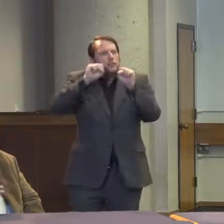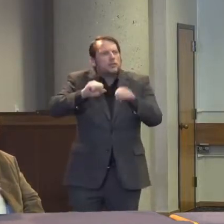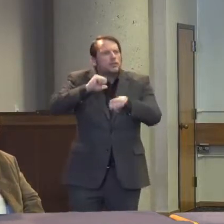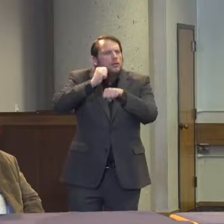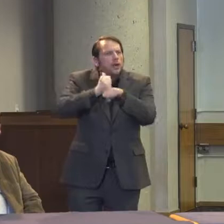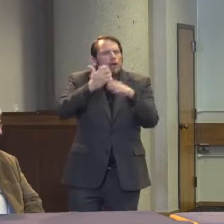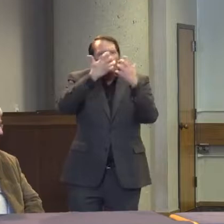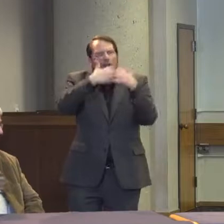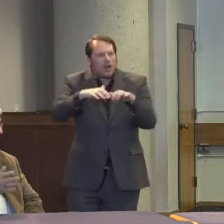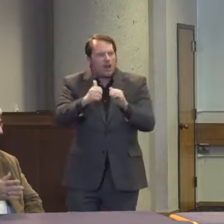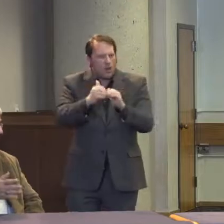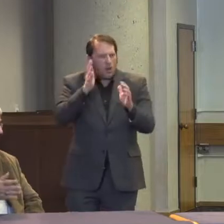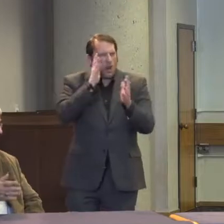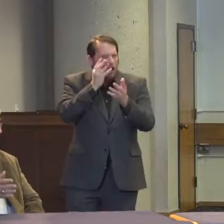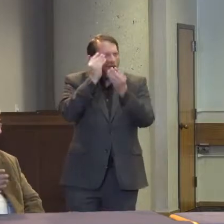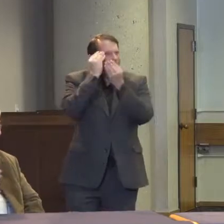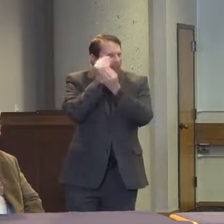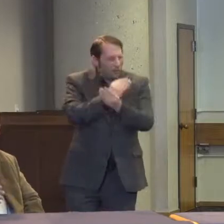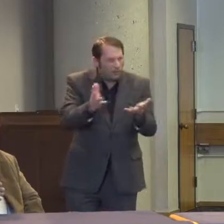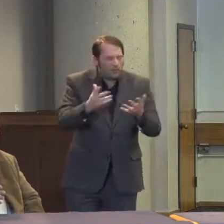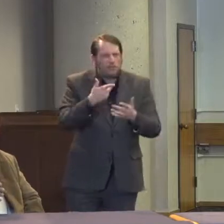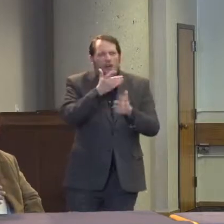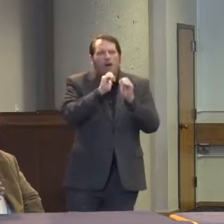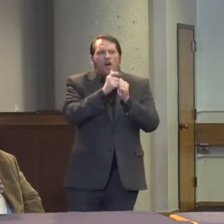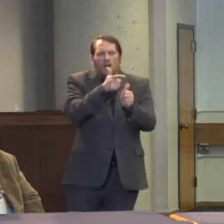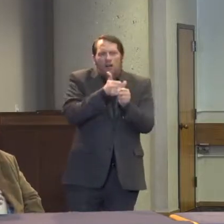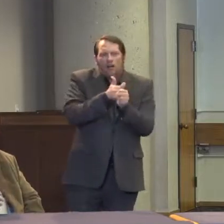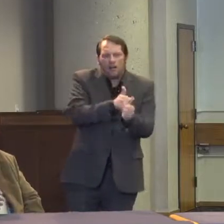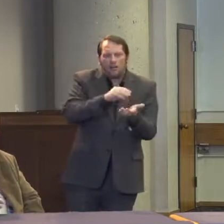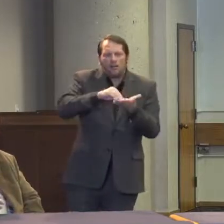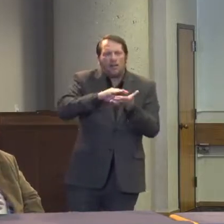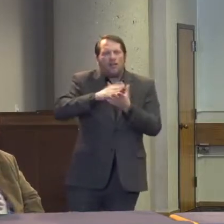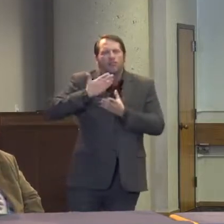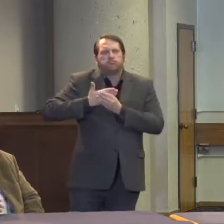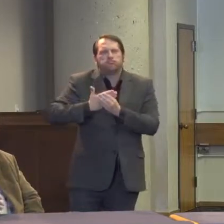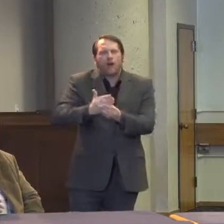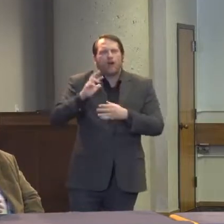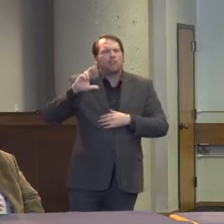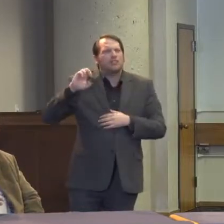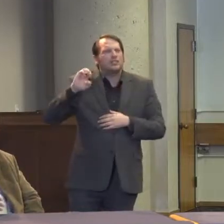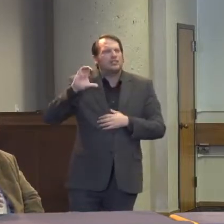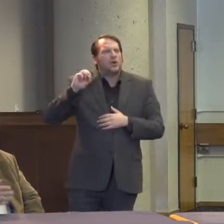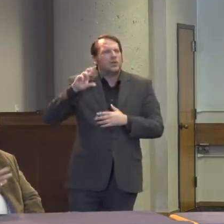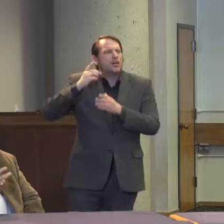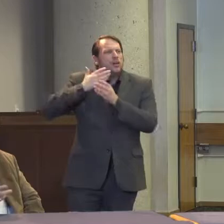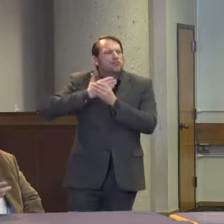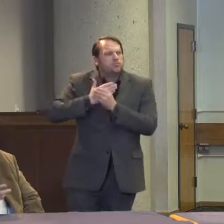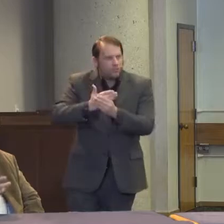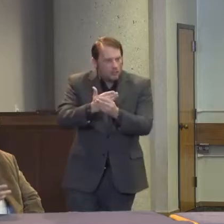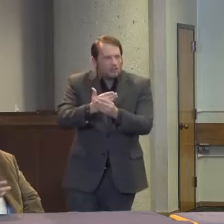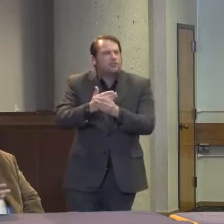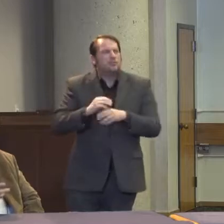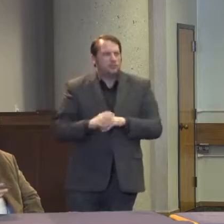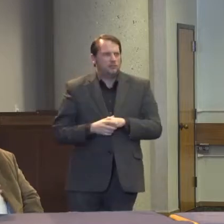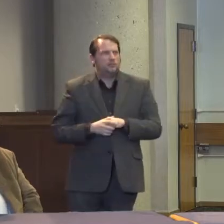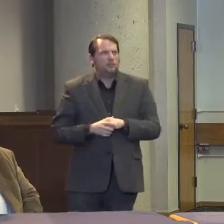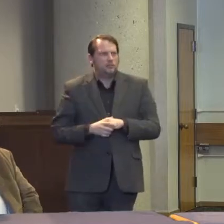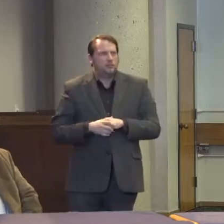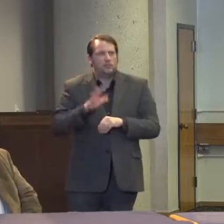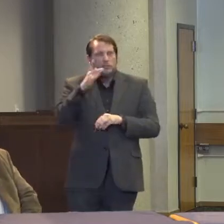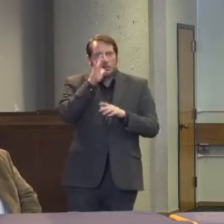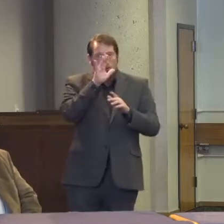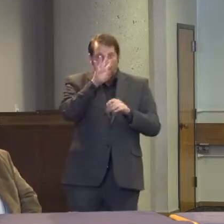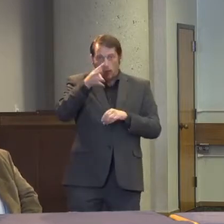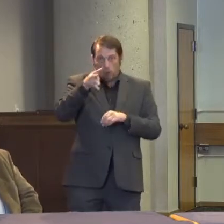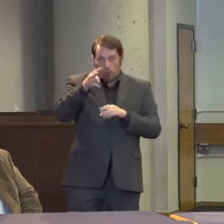record by the end of next week or the very beginning of that last week of third marking period. And so that grading is a big deal.